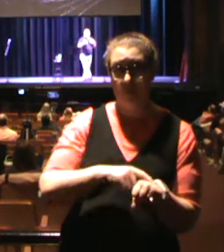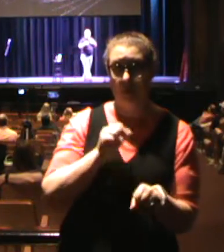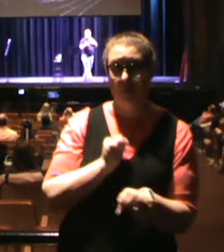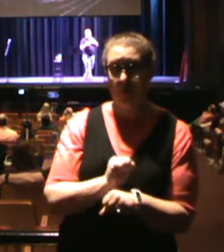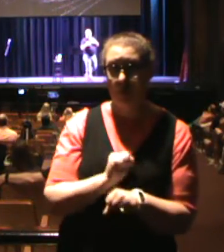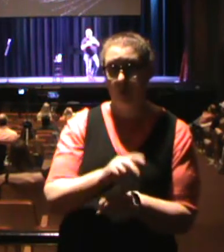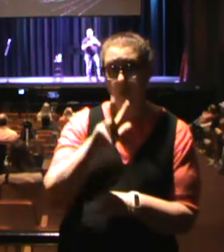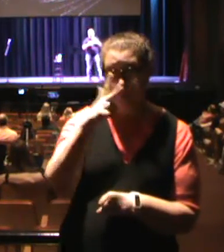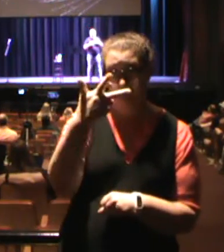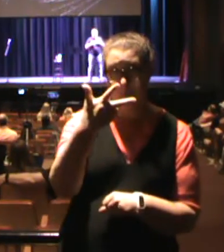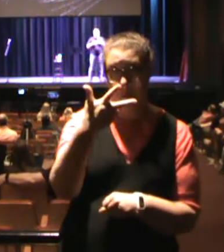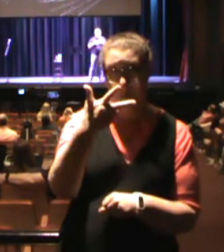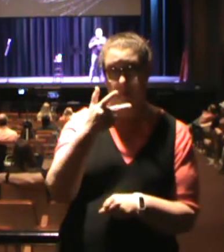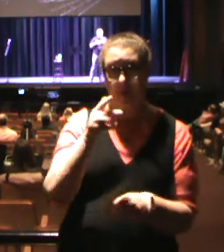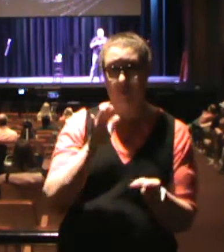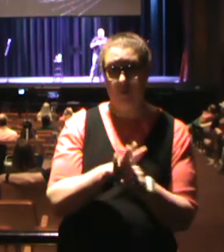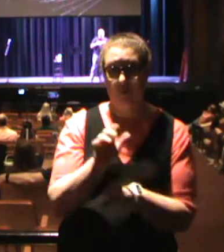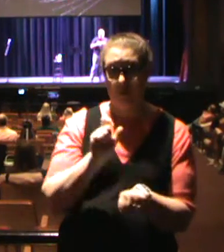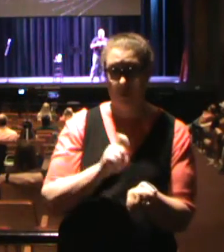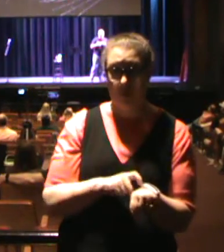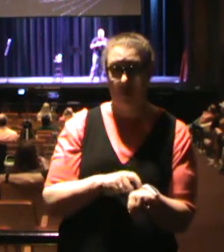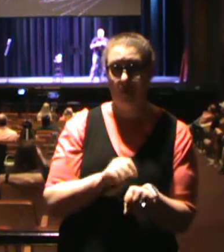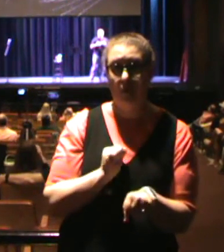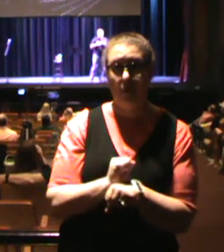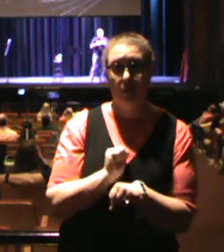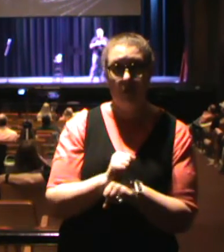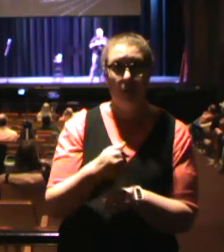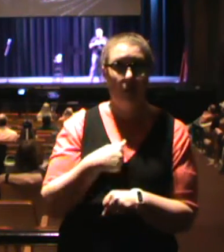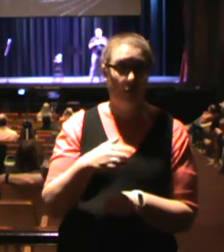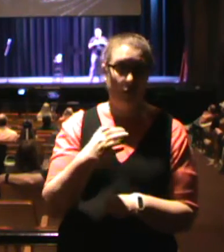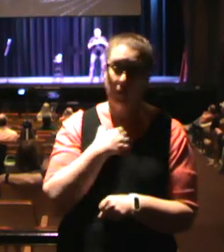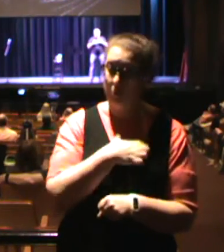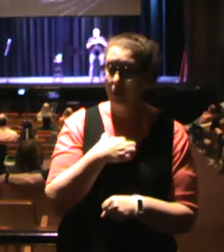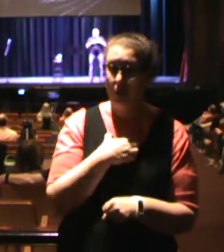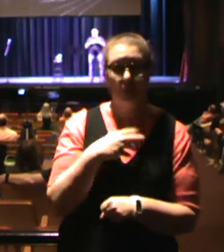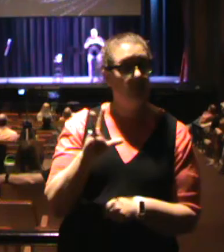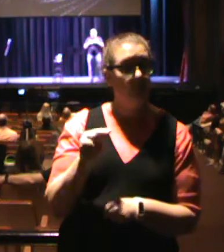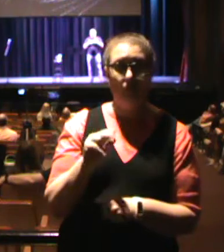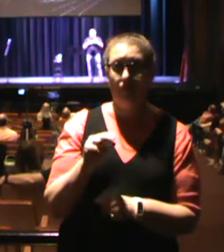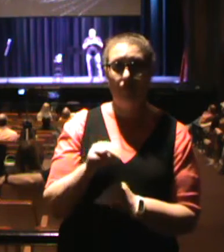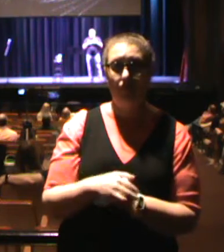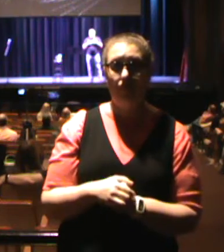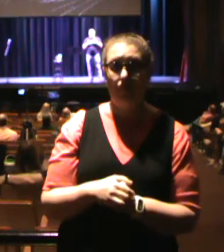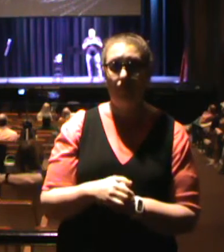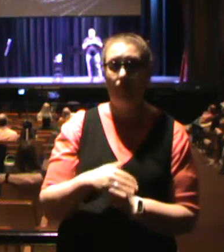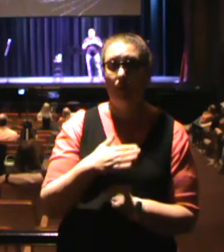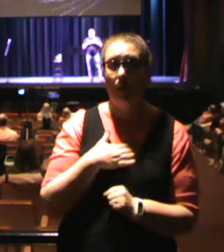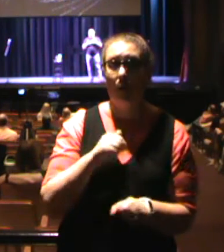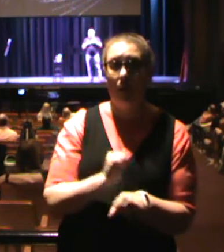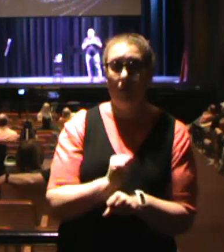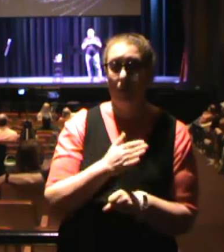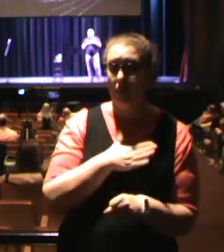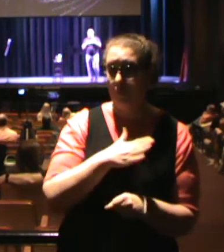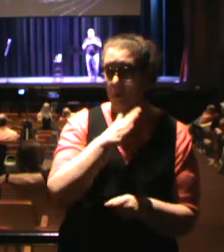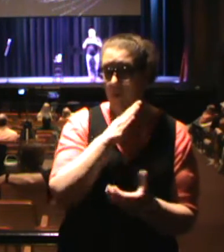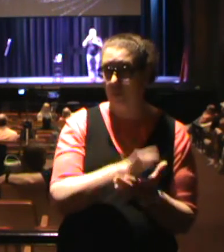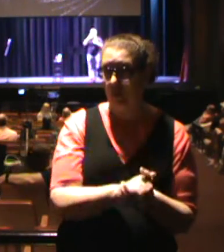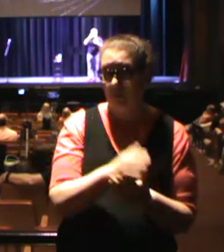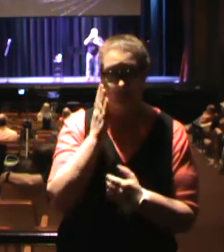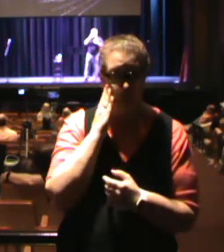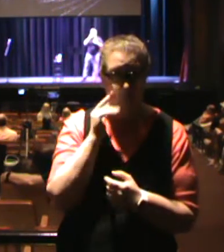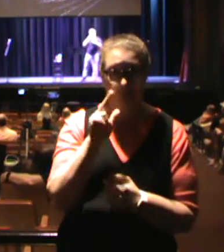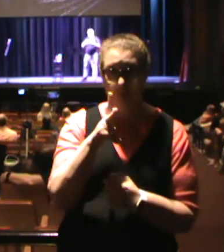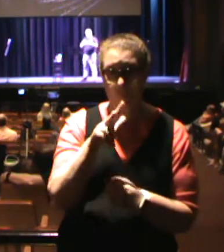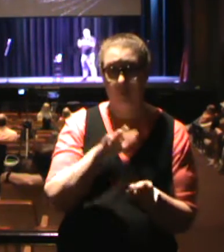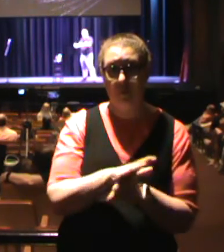work three full-time jobs. Have you ever heard me complain about it? I work, my wife knows, I work three full-time